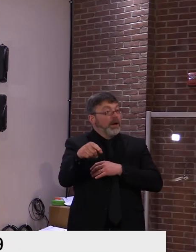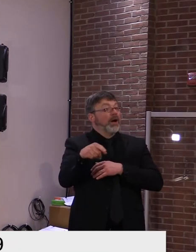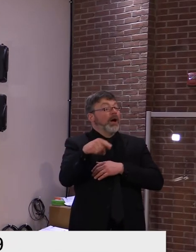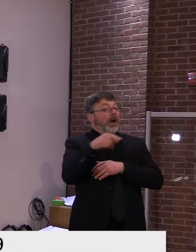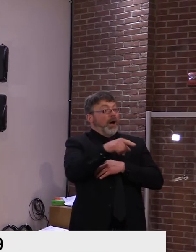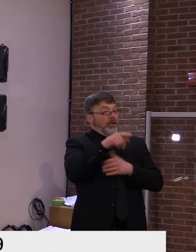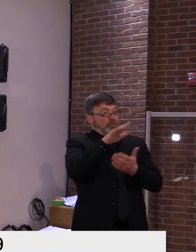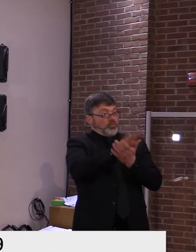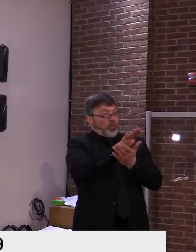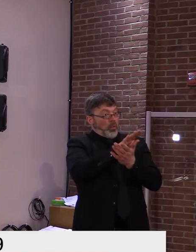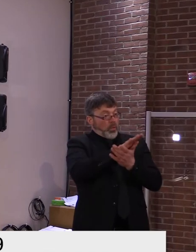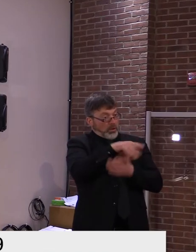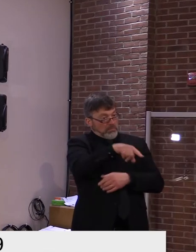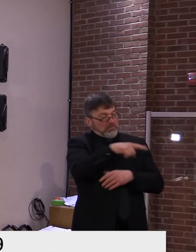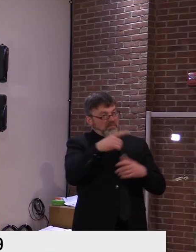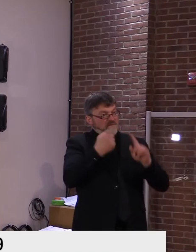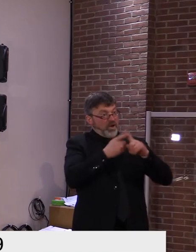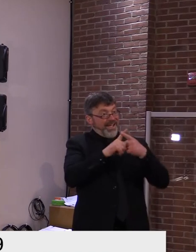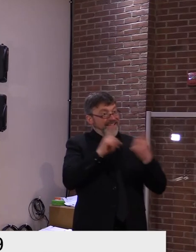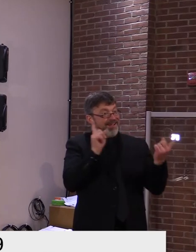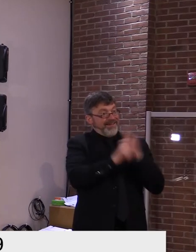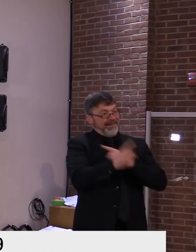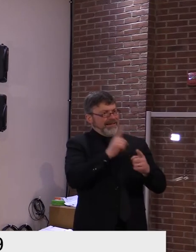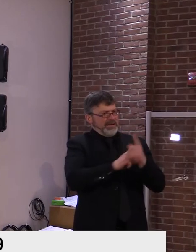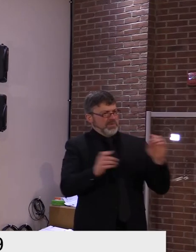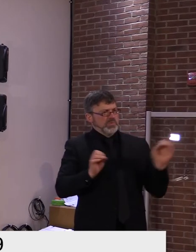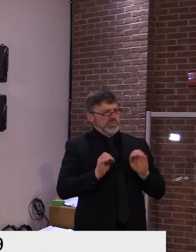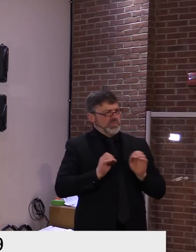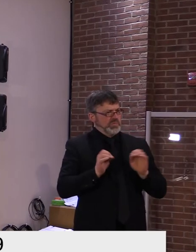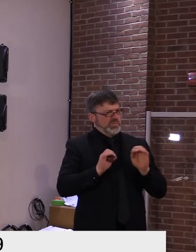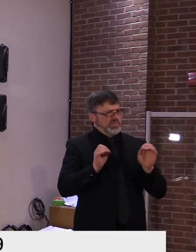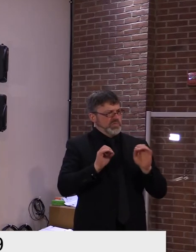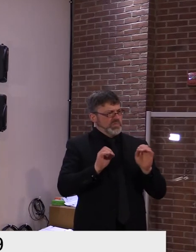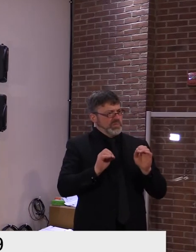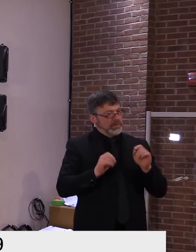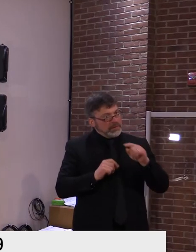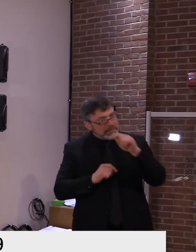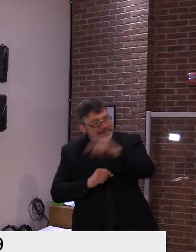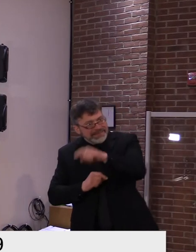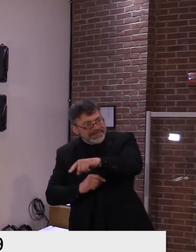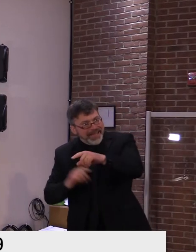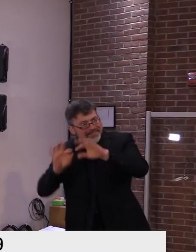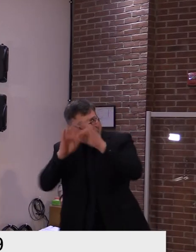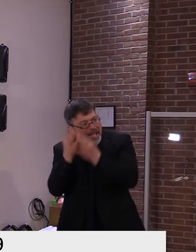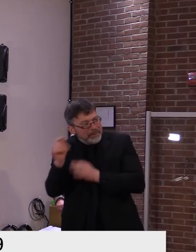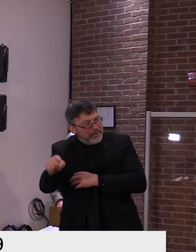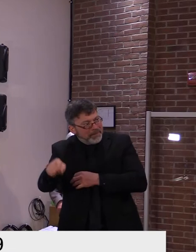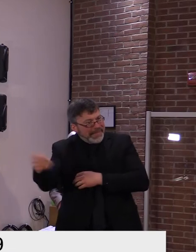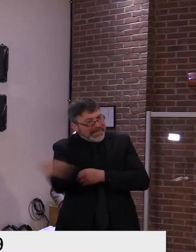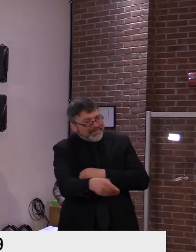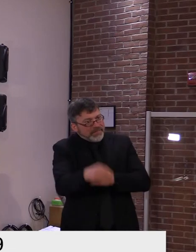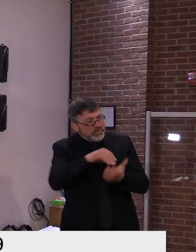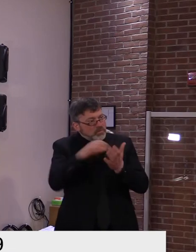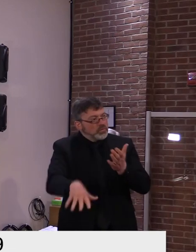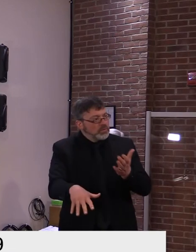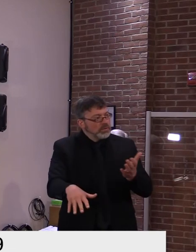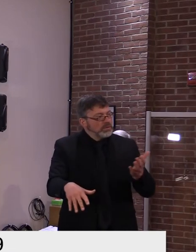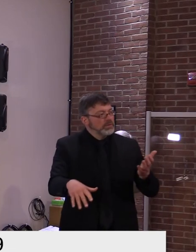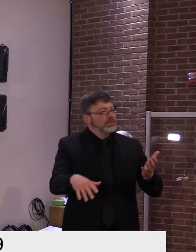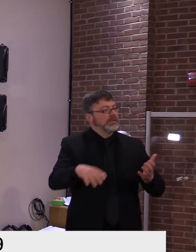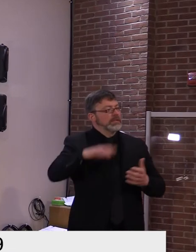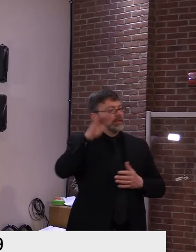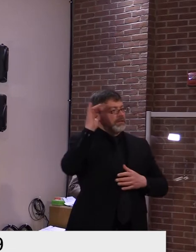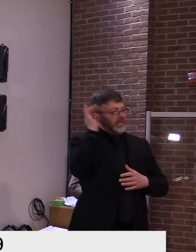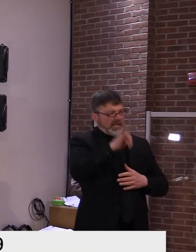pathway. So obviously we are very, very interested in following this data very closely as we